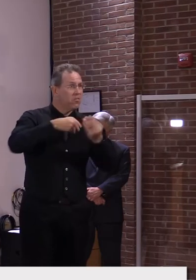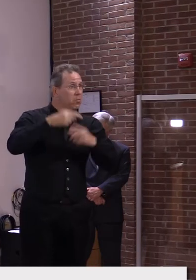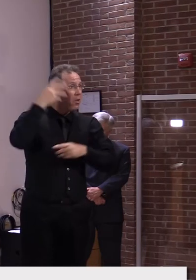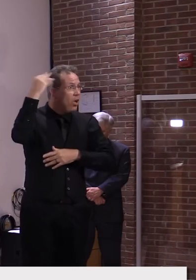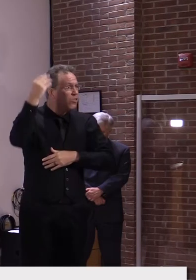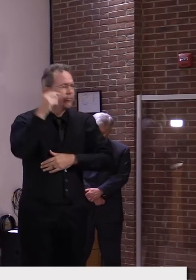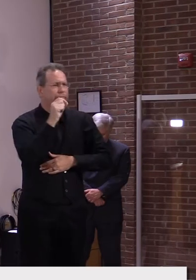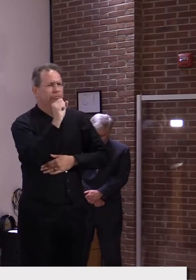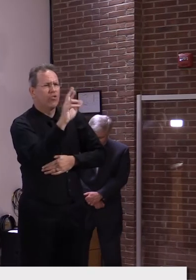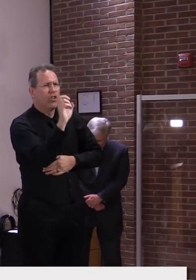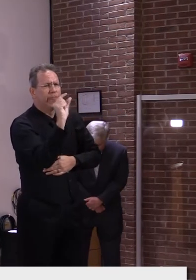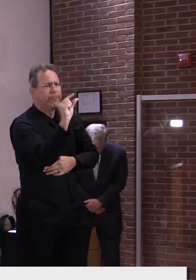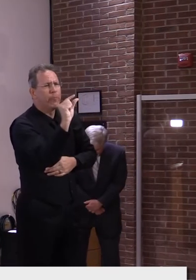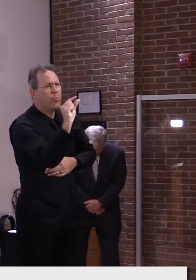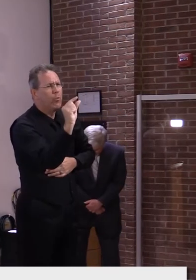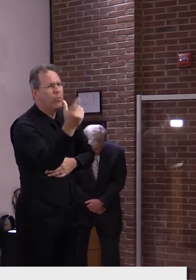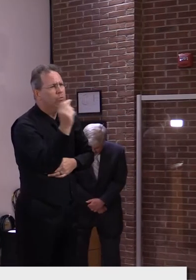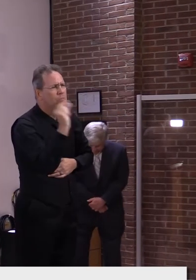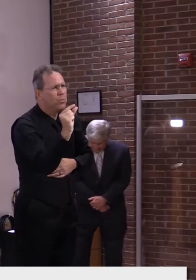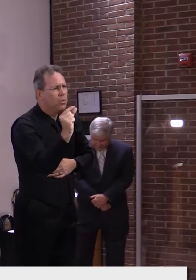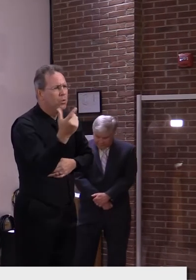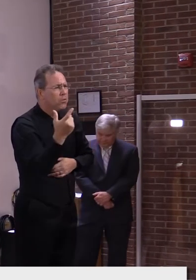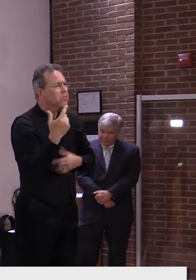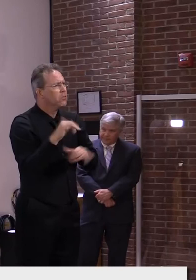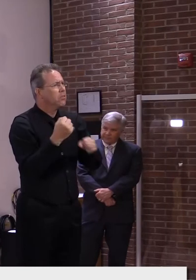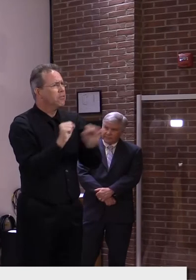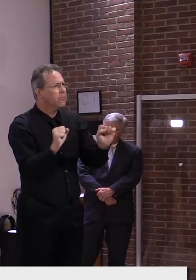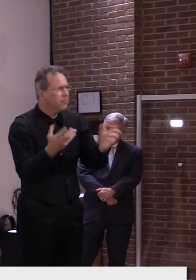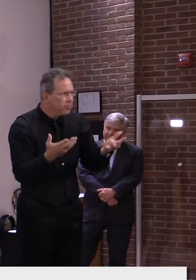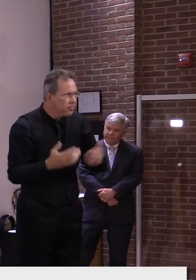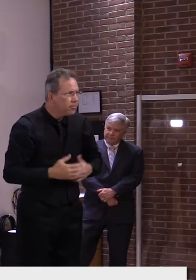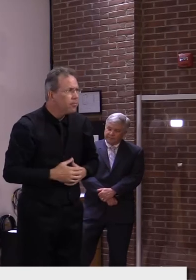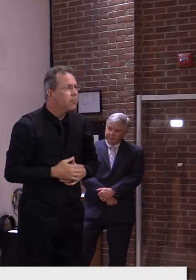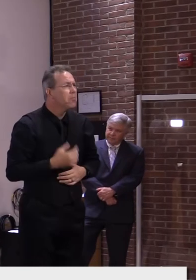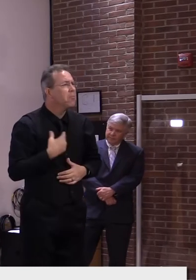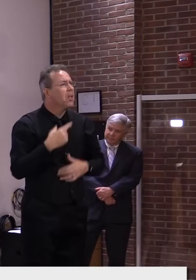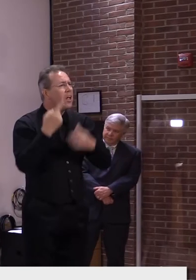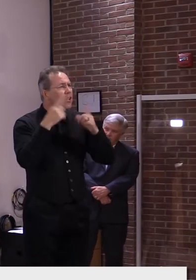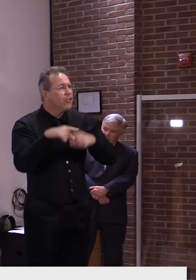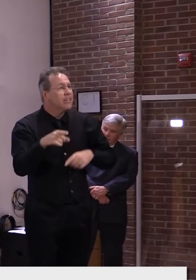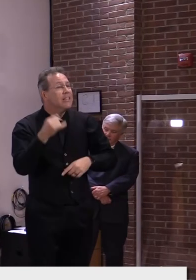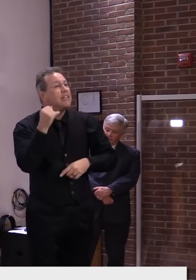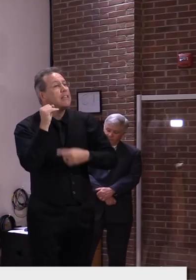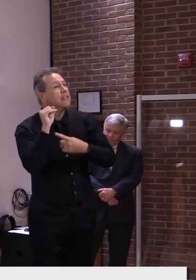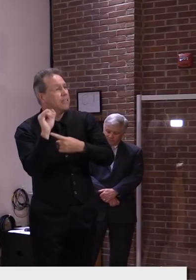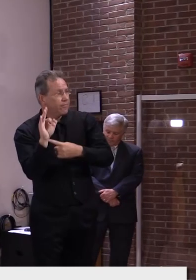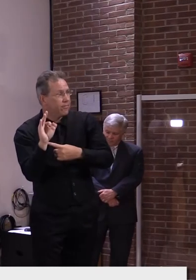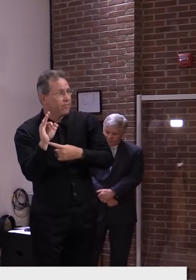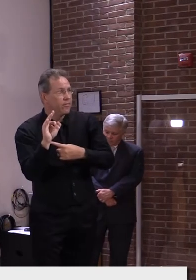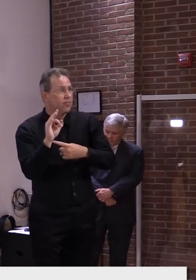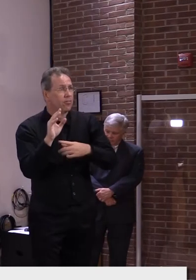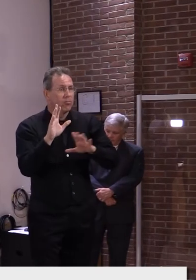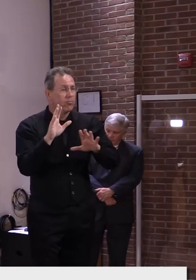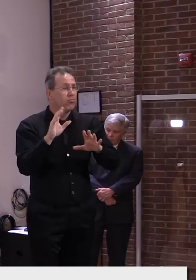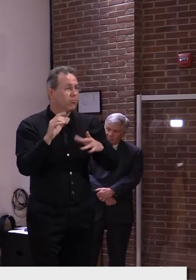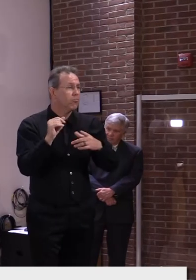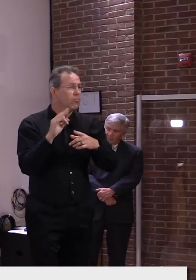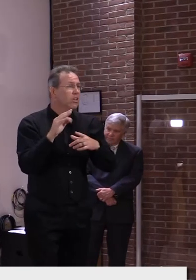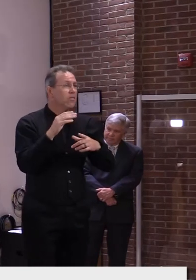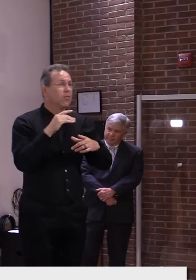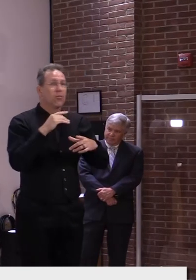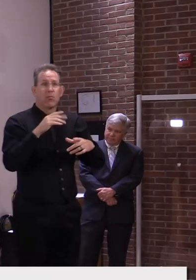be. I agree that if you have a lot of unvaccinated people together, crowded, they may want to